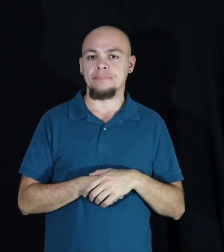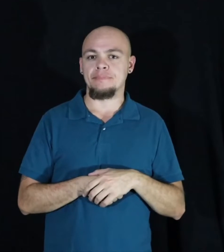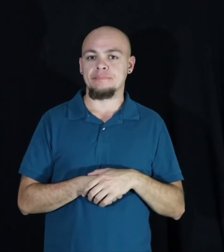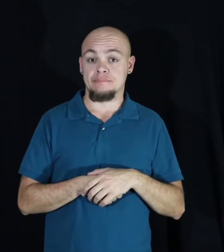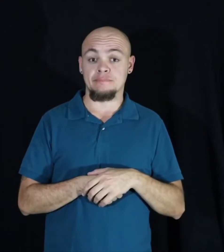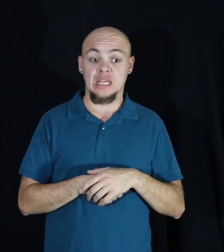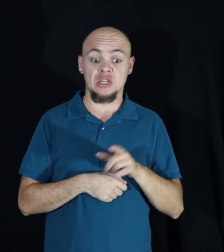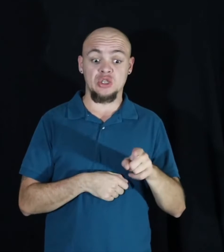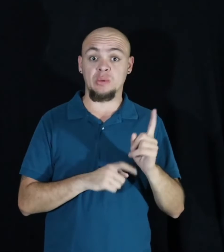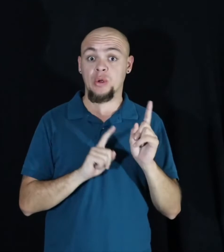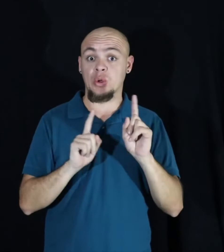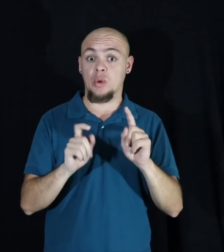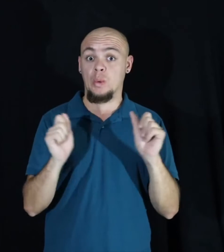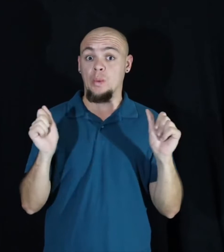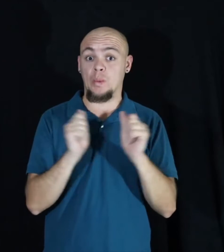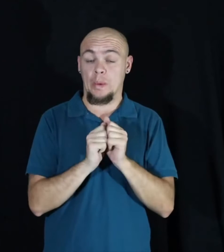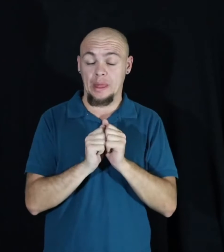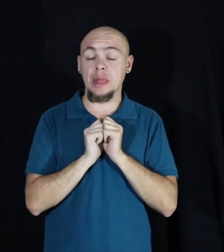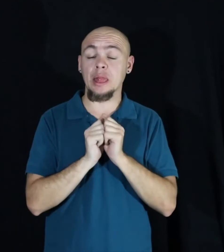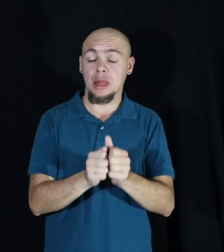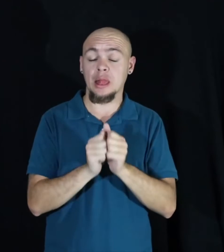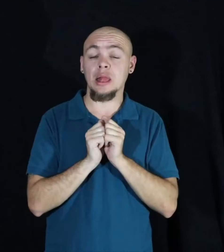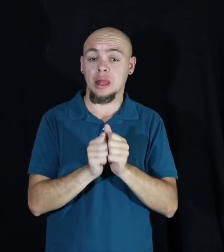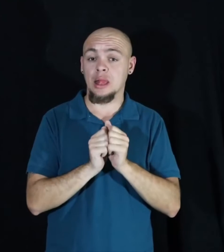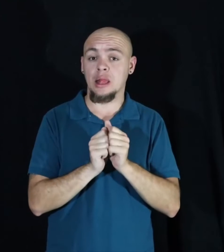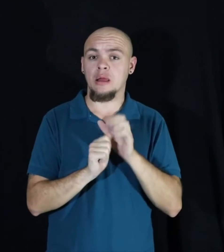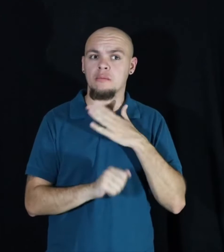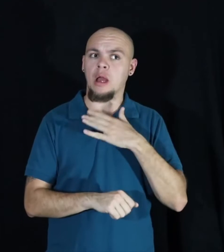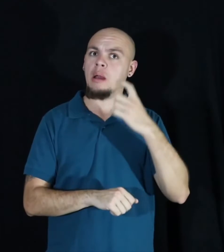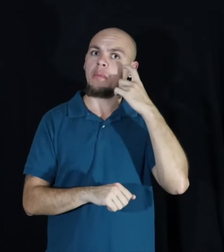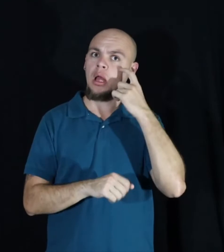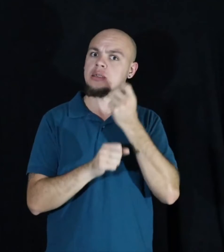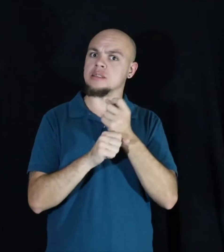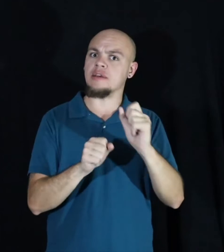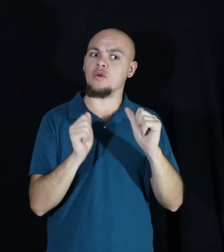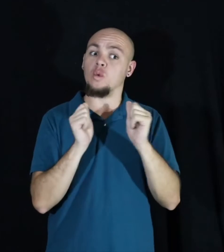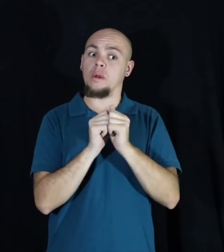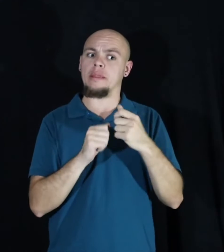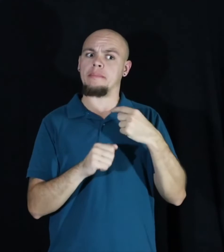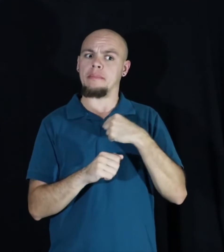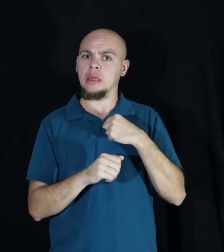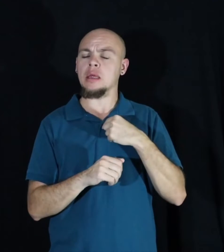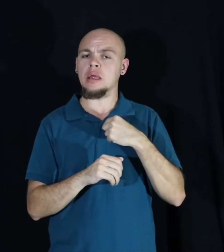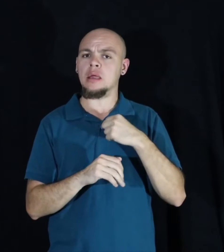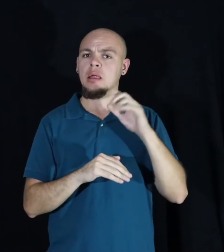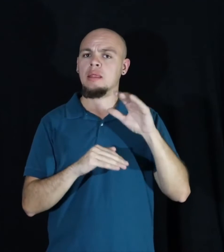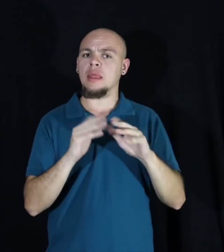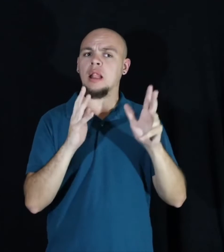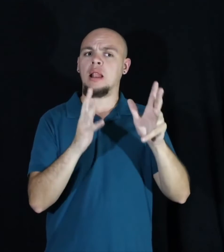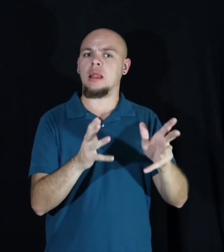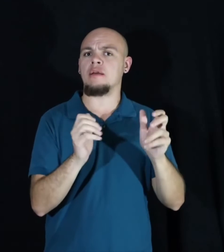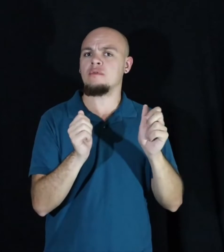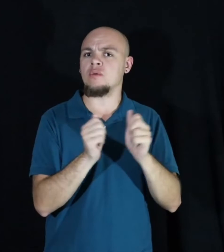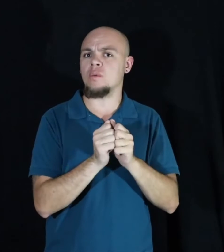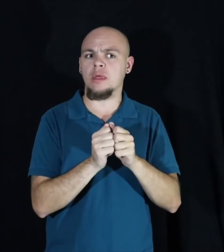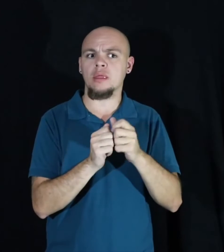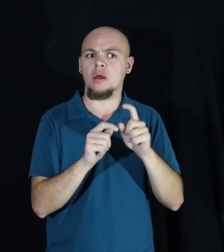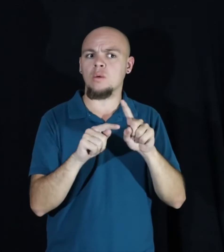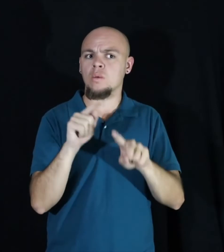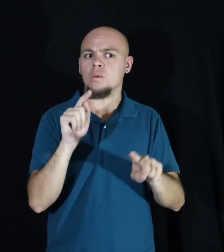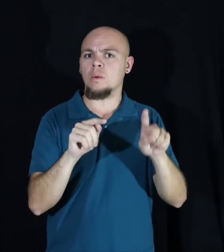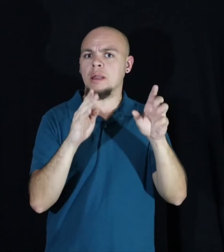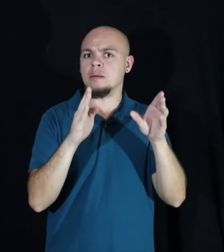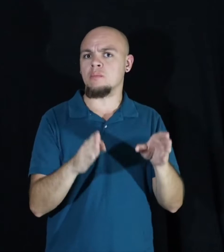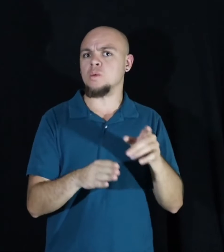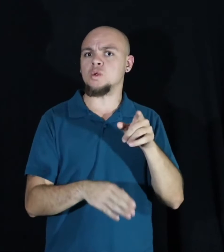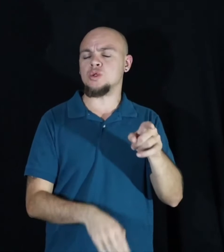her with. In my mind, it was safer for her to be with me than to leave her with some random person that